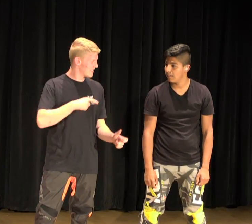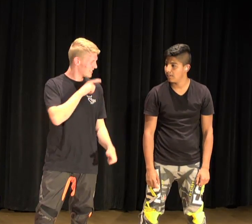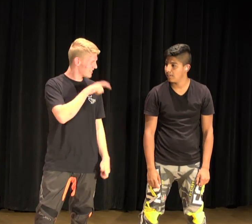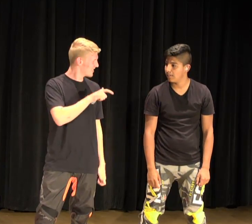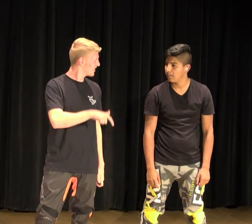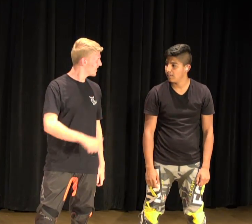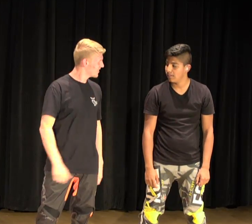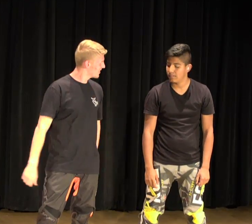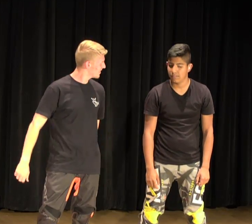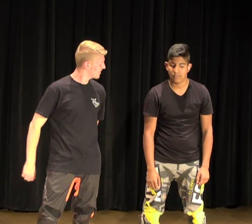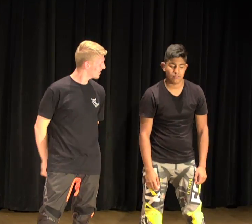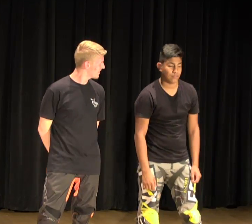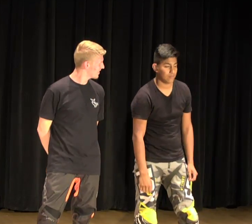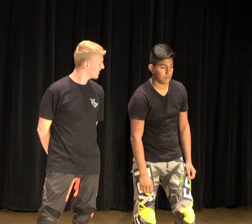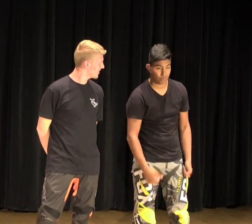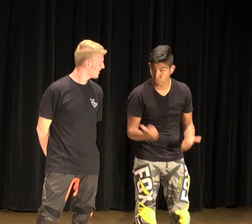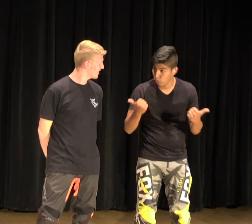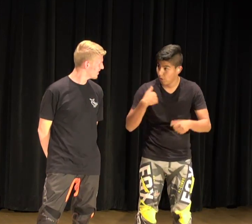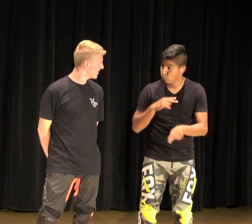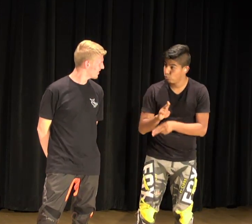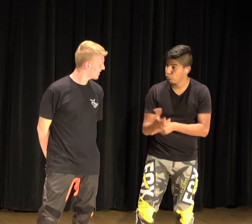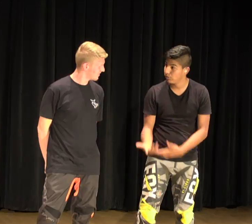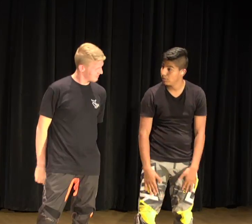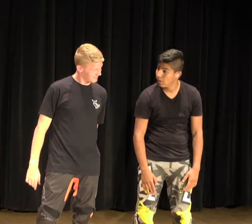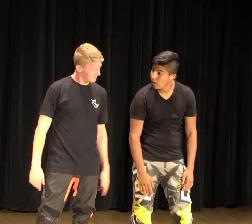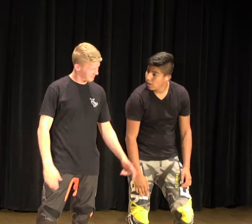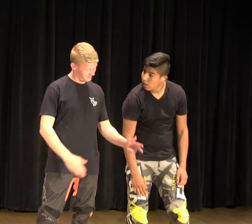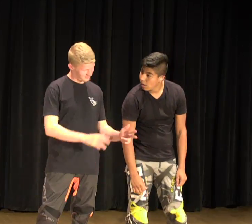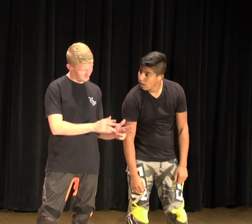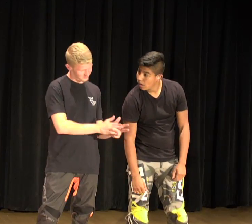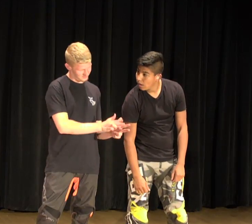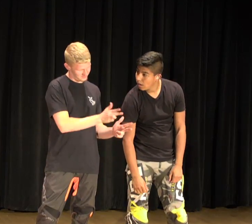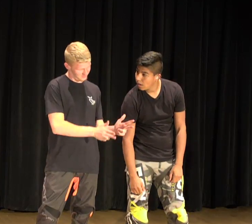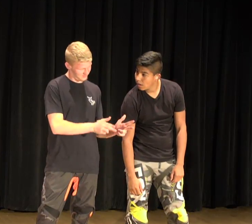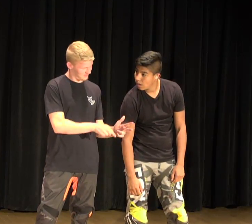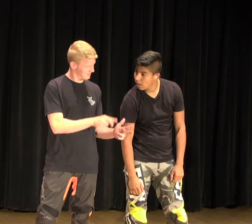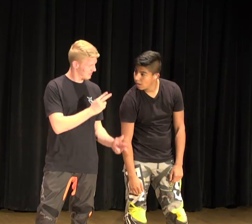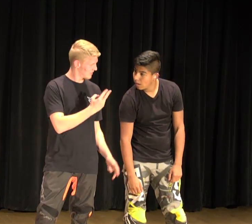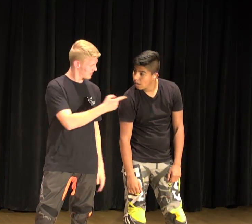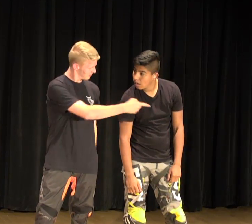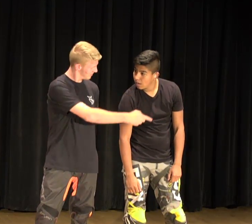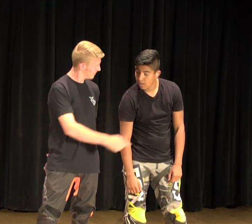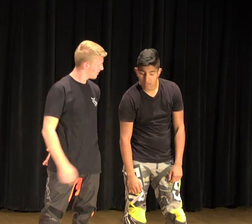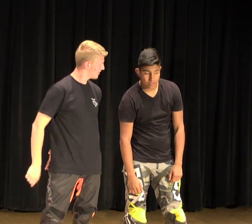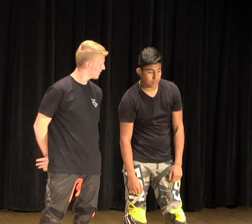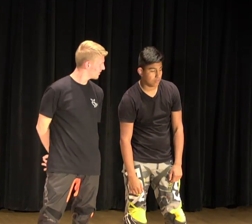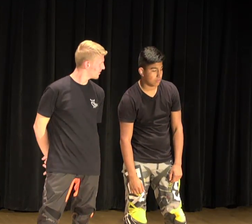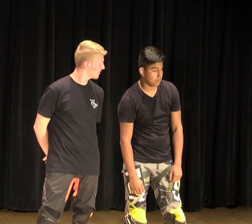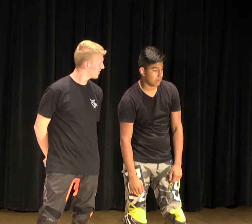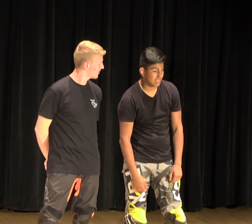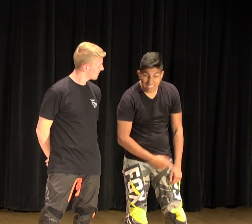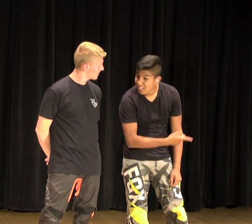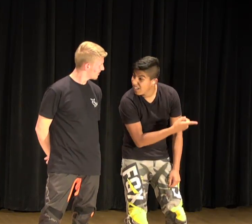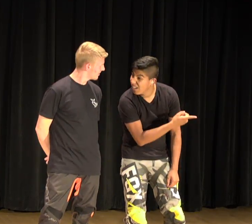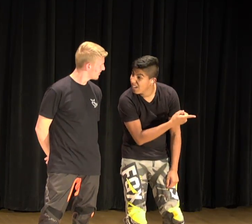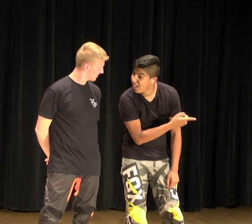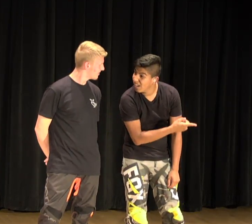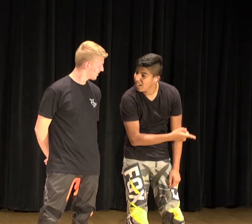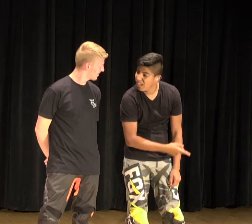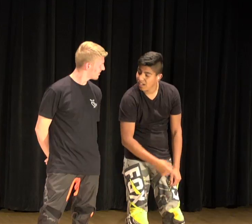You don't have to worry about the speed right now. You don't need the speed. So let's try to do it. Which one should I use? Which bike should I pick? The second one from